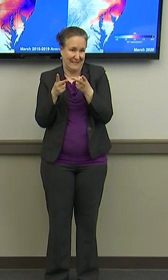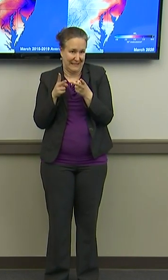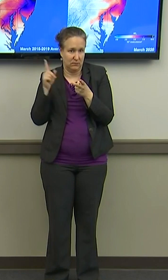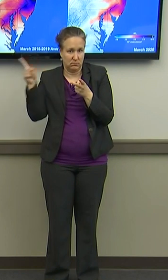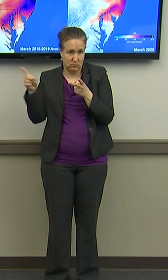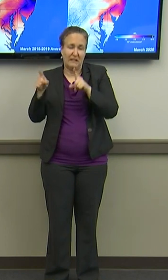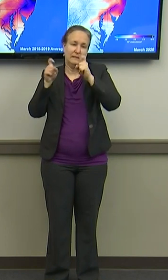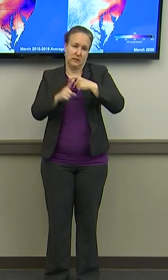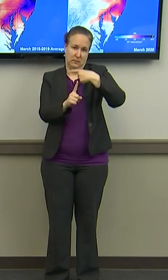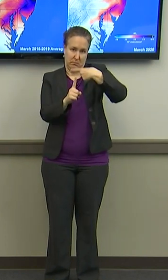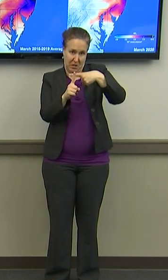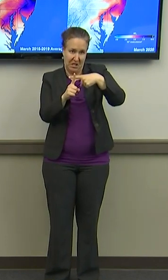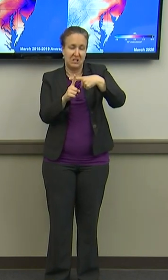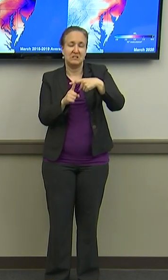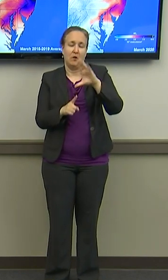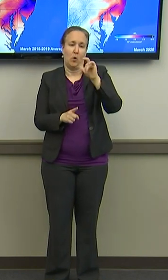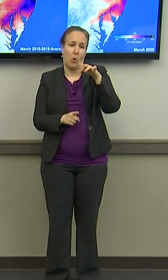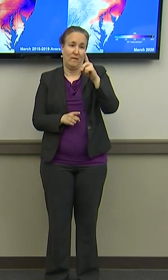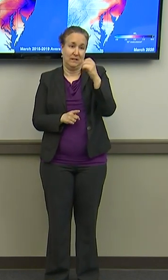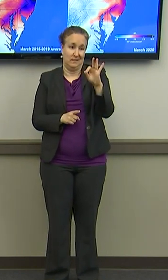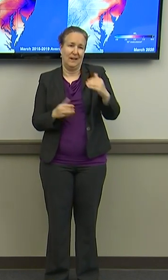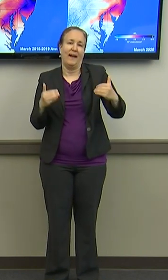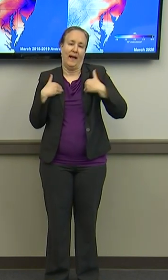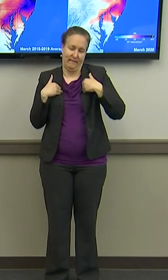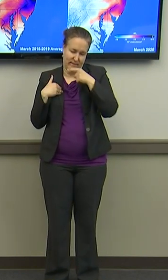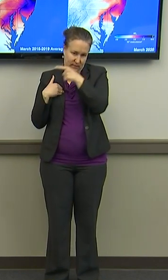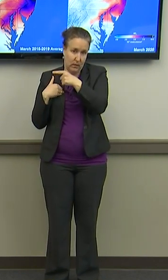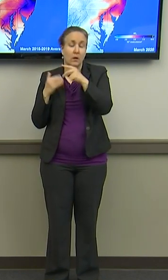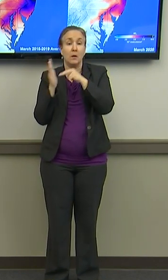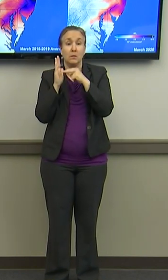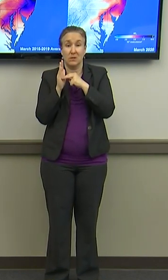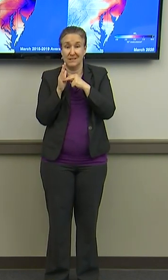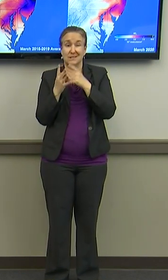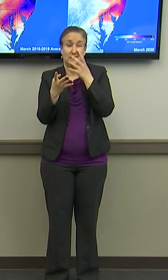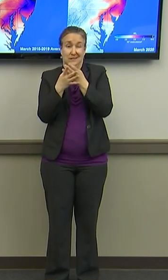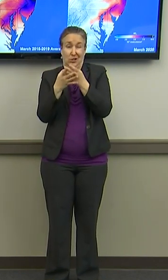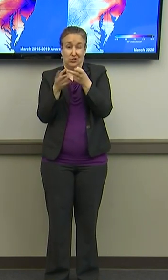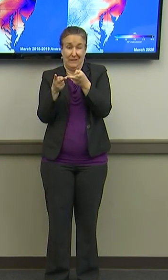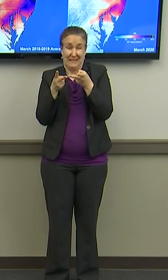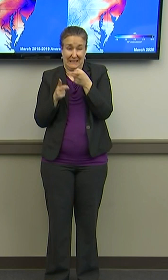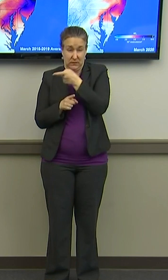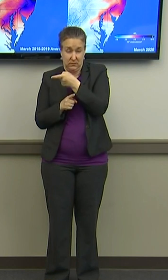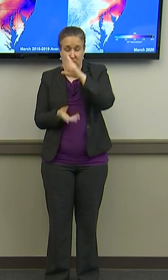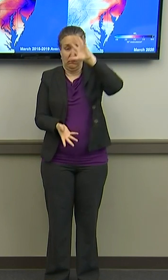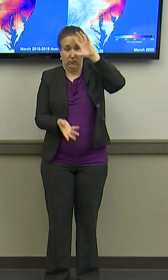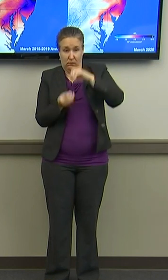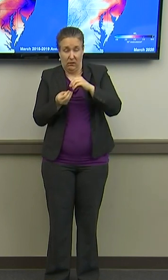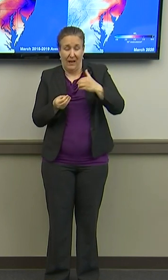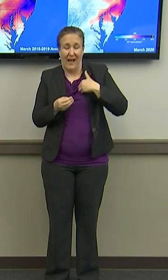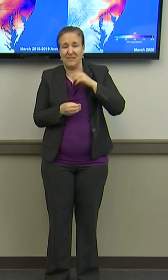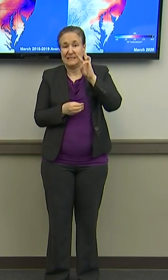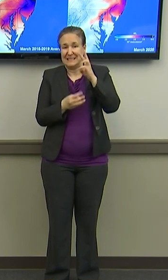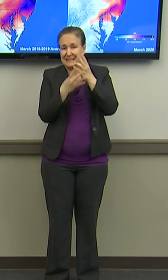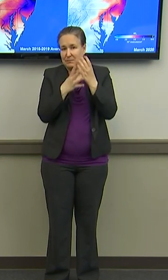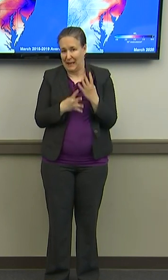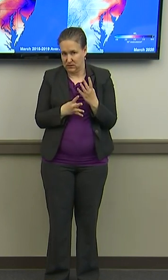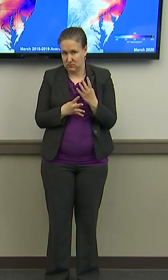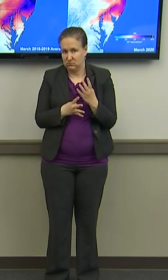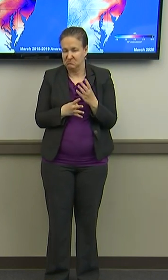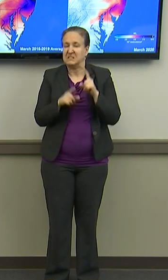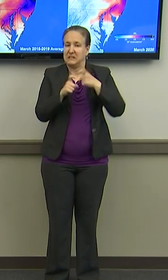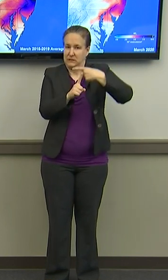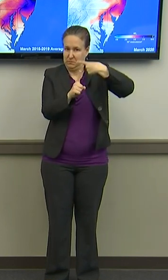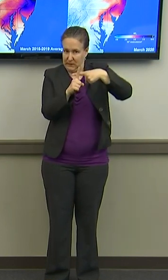has tested positive for COVID-19. This brings our correctional facility to 6 inmates who have